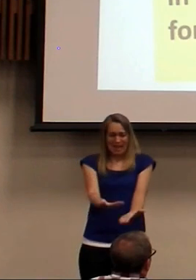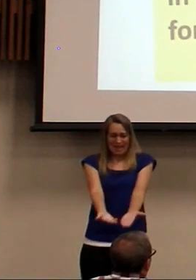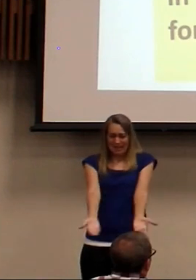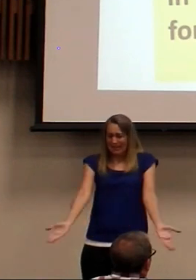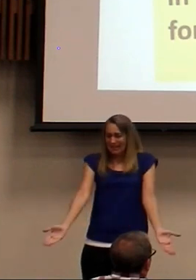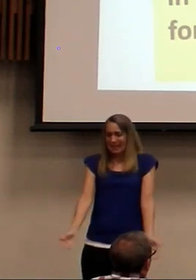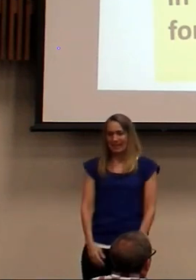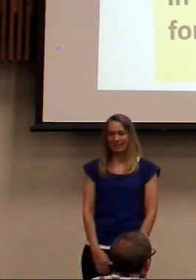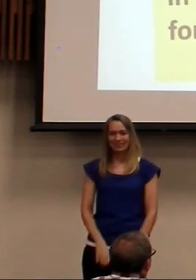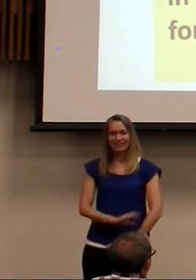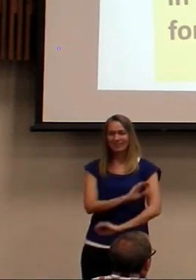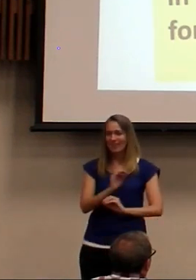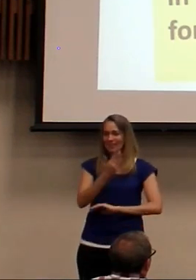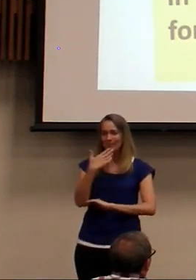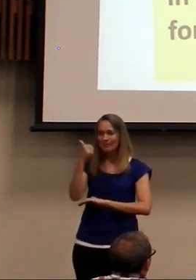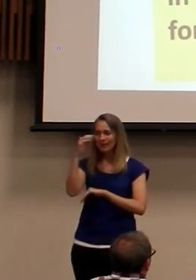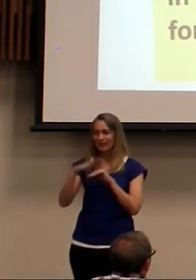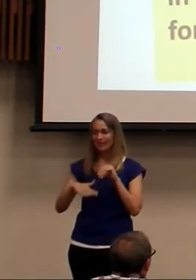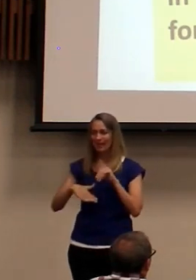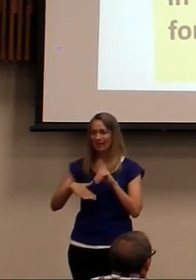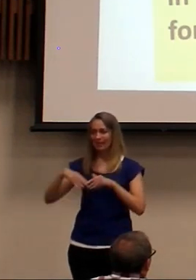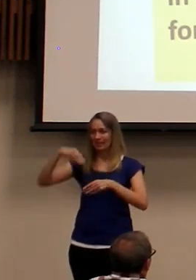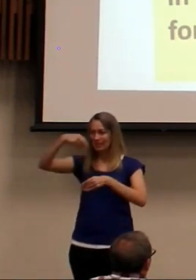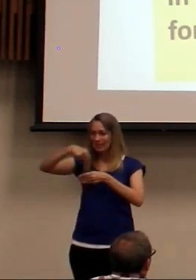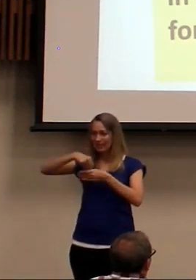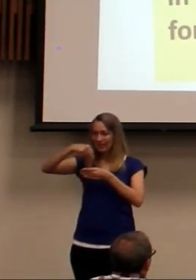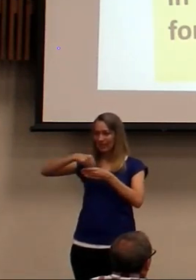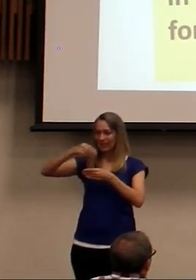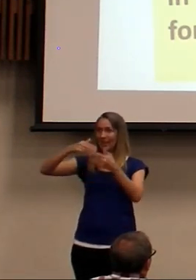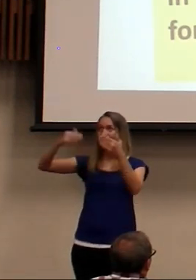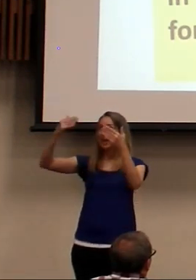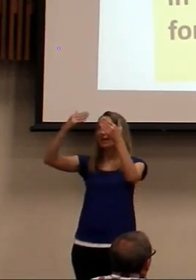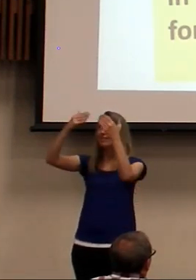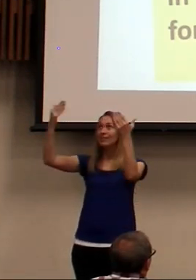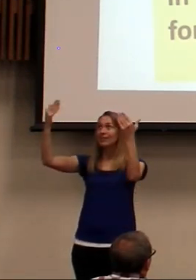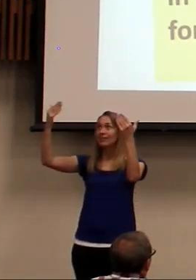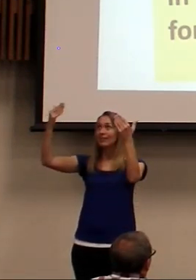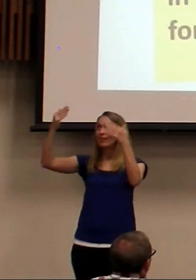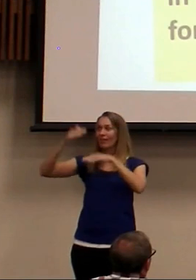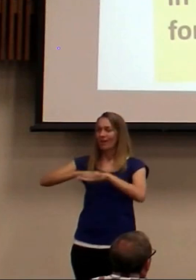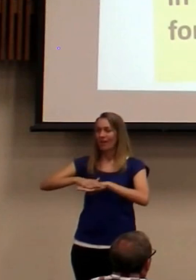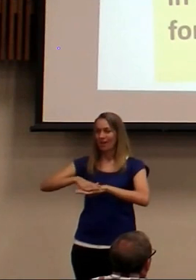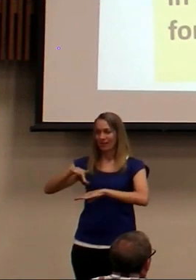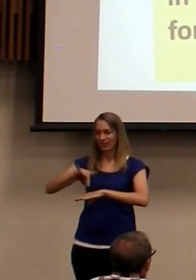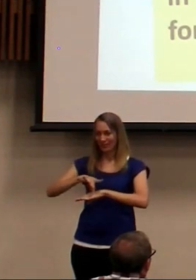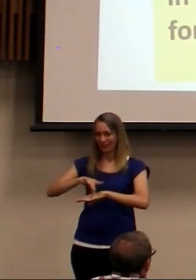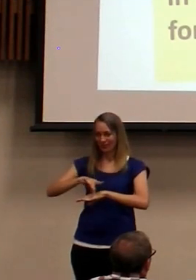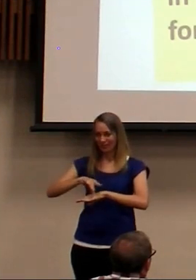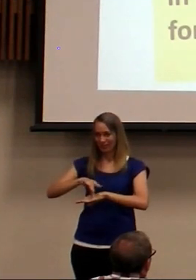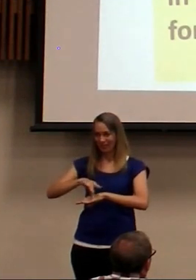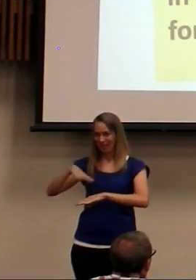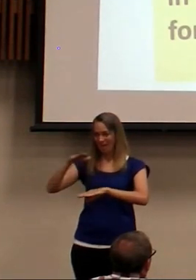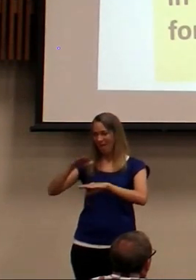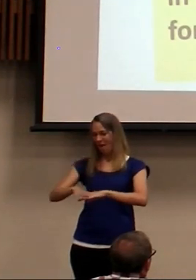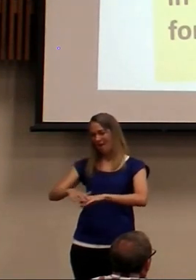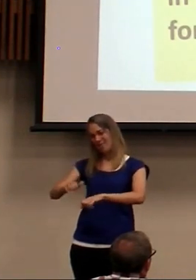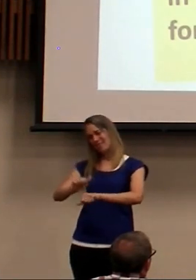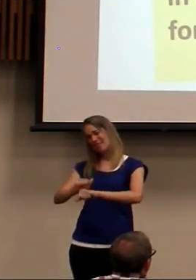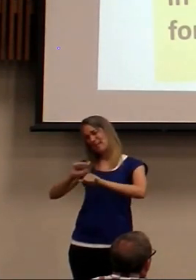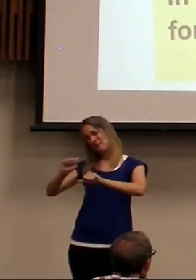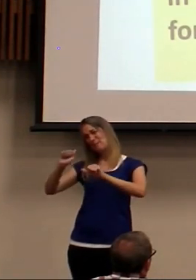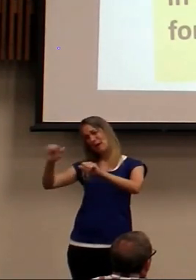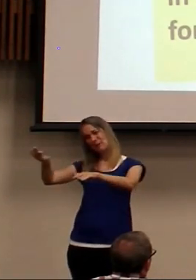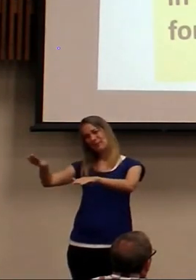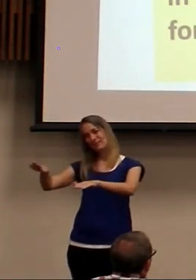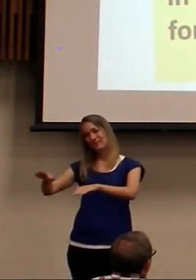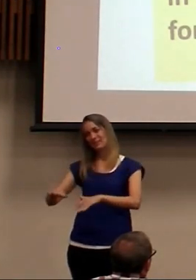There's nothing better than being in heaven on earth, than being on the mountain.